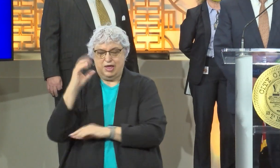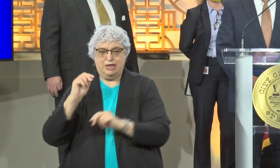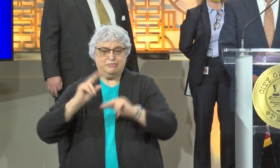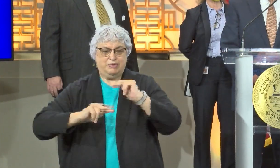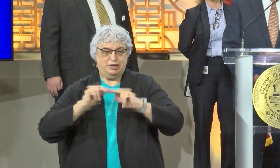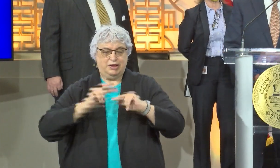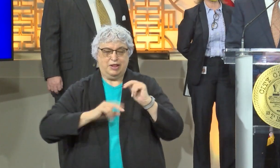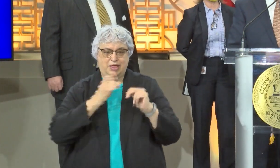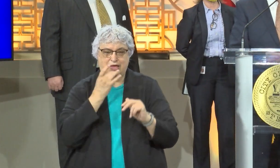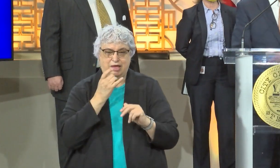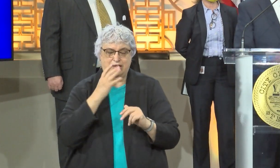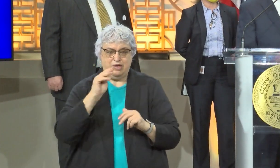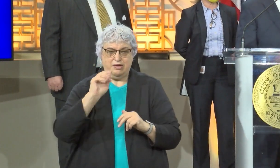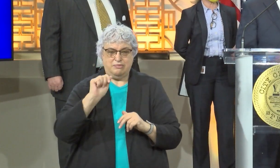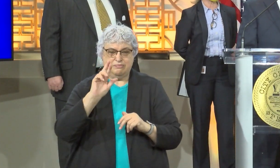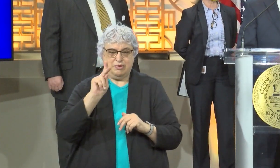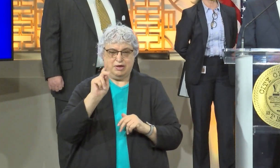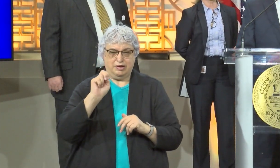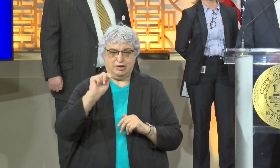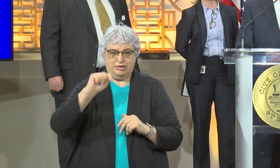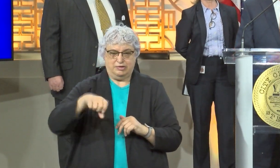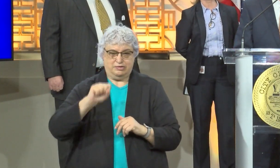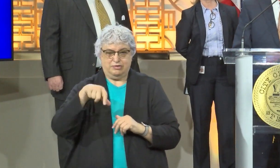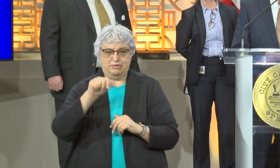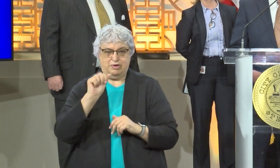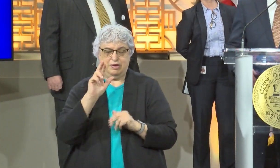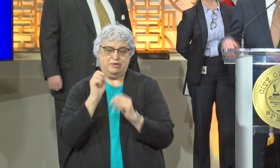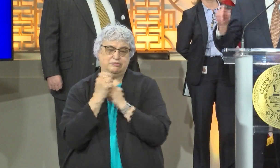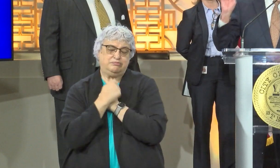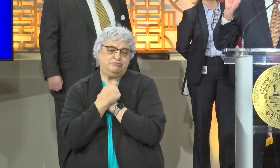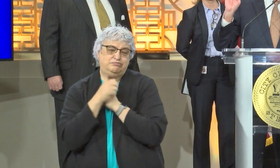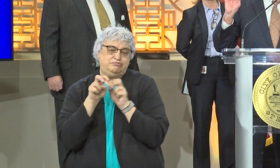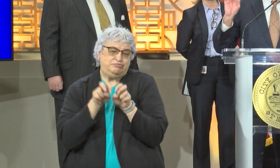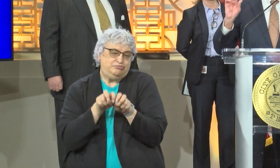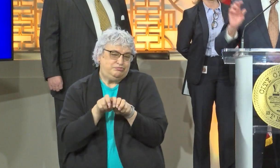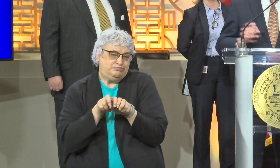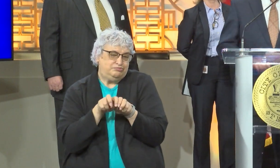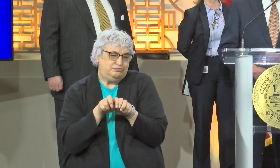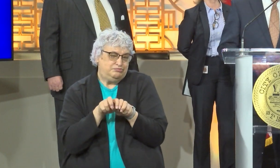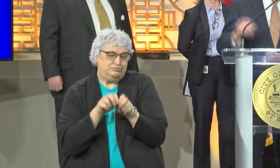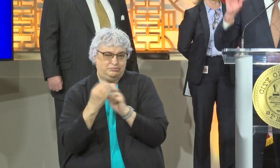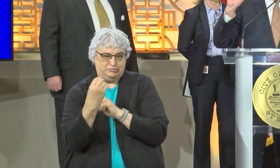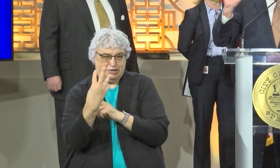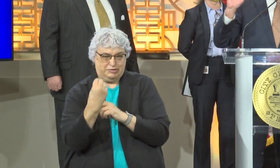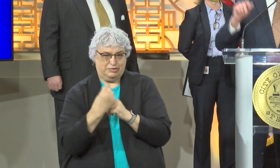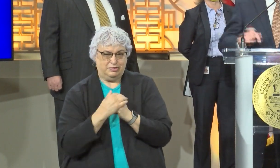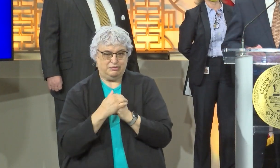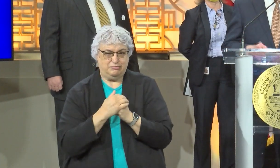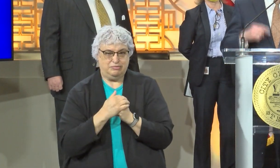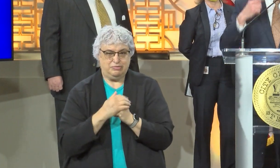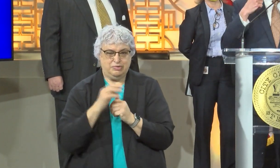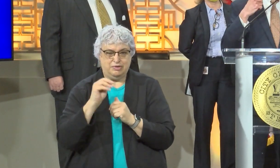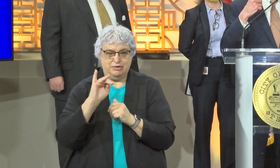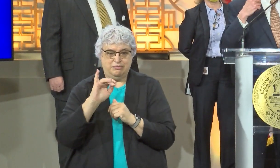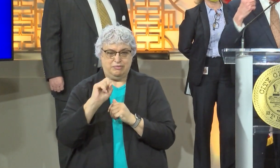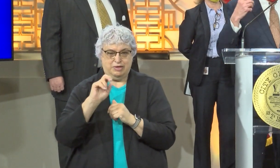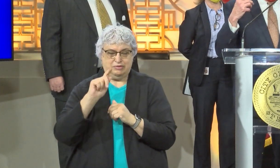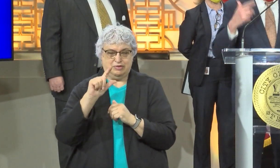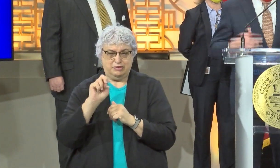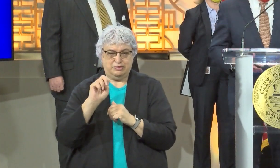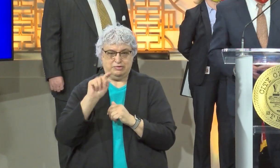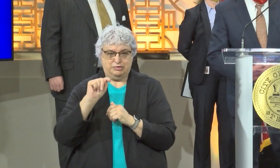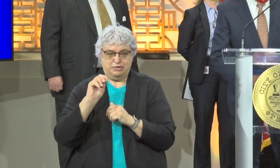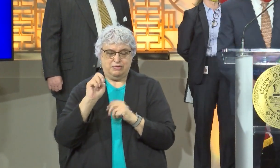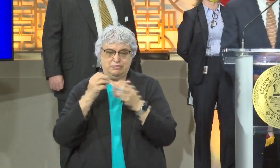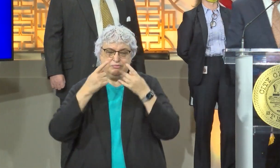lights. If you go down to Market Square, you can snuggle up with somebody and have a picture made under the mistletoe ball. I guess you have to have a mask